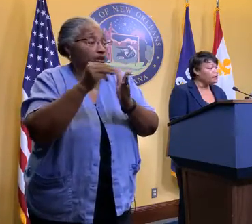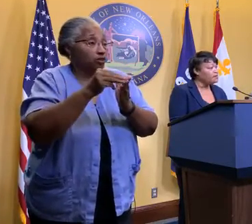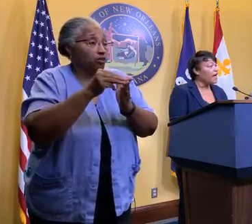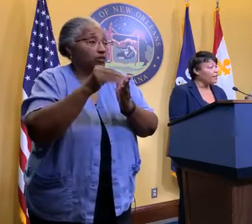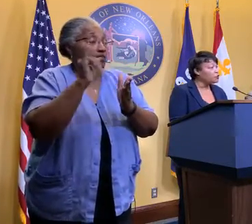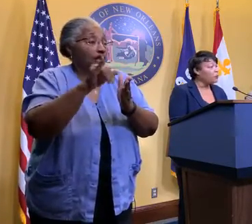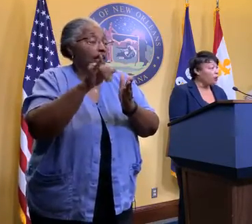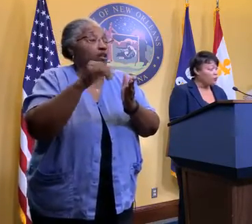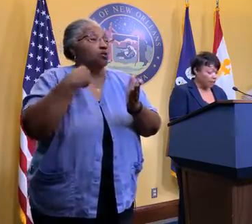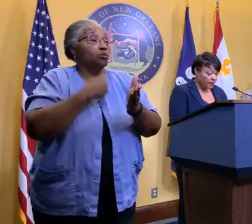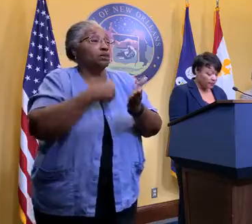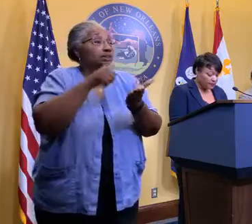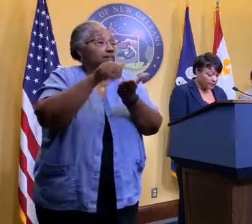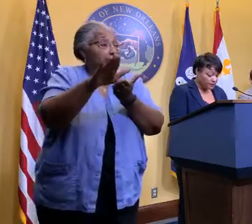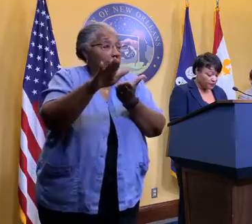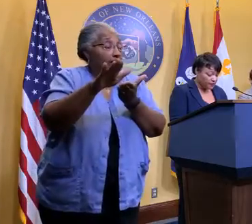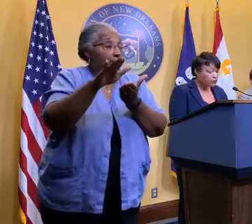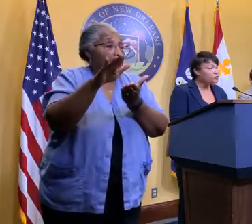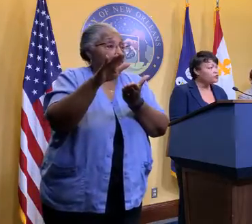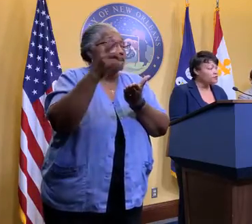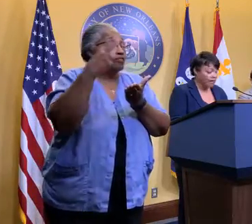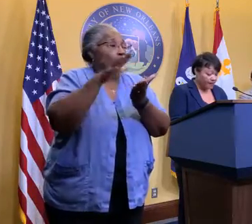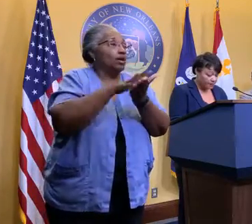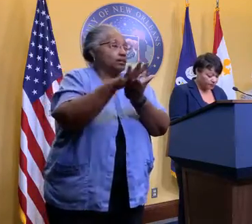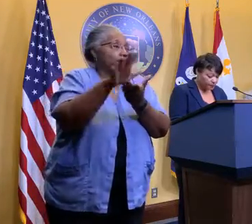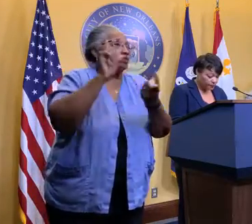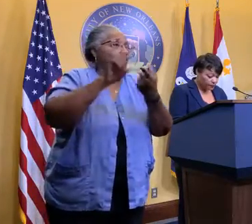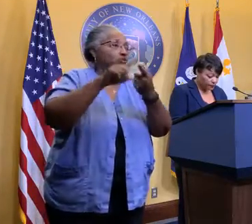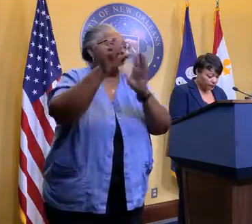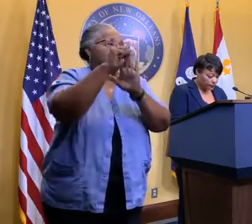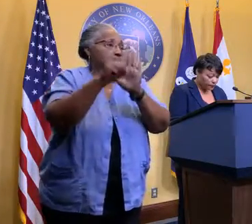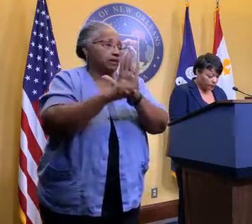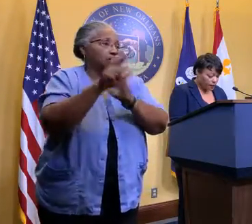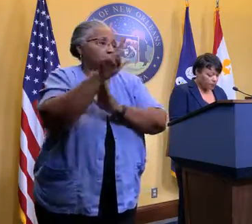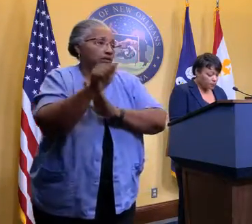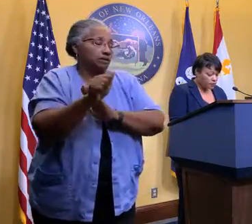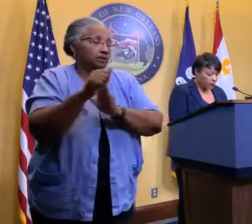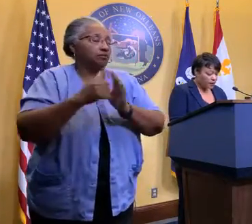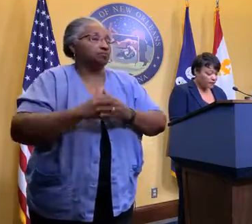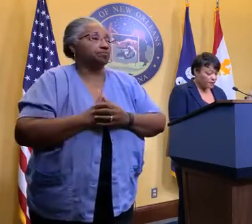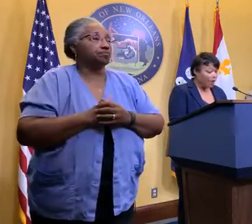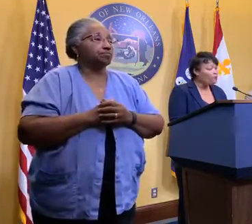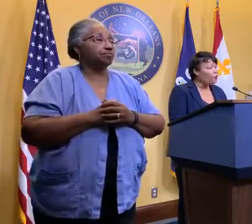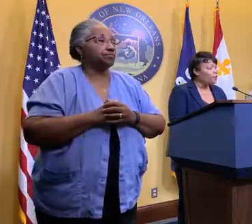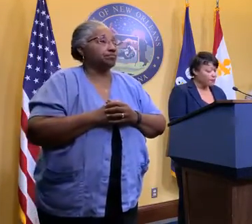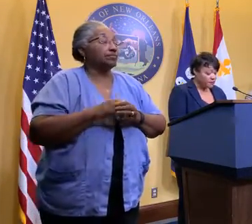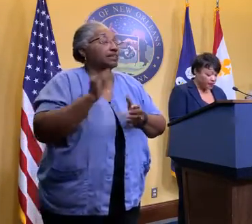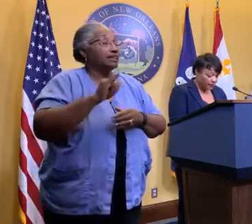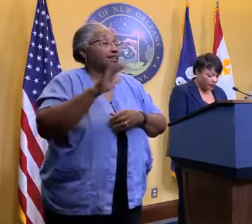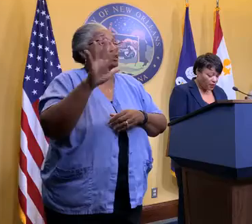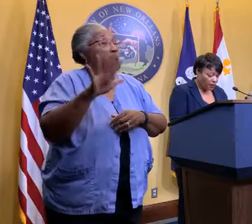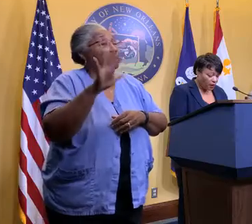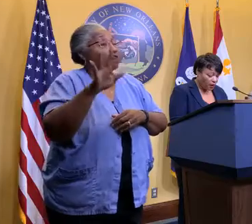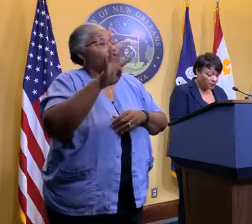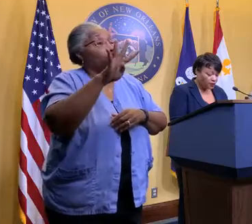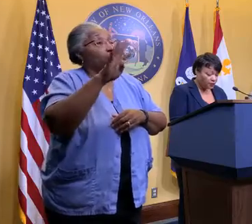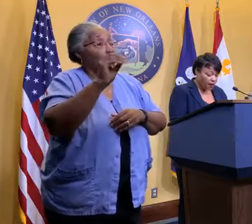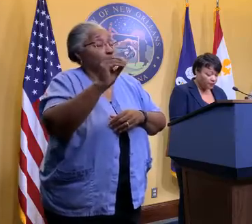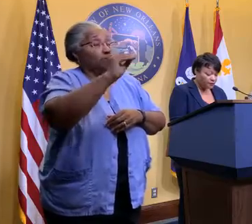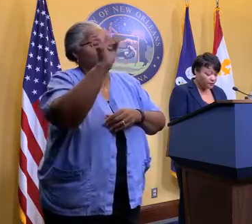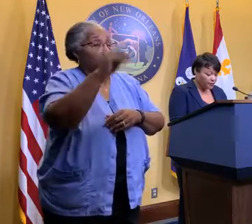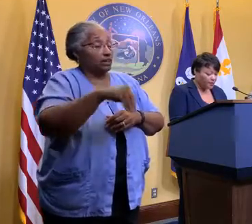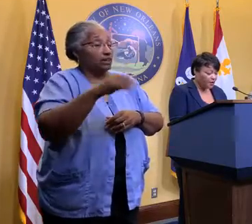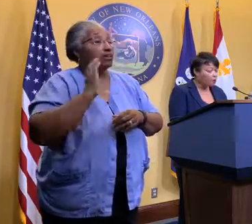submitted expenses, eligible expenses to the state. So that's about 40% of our